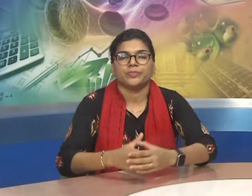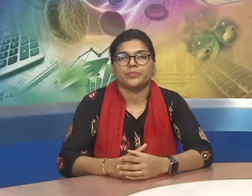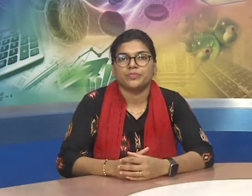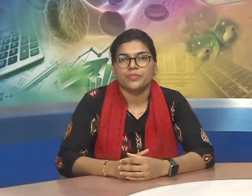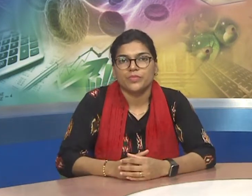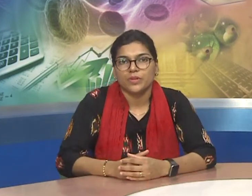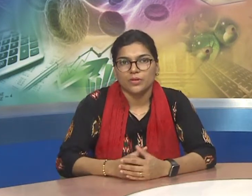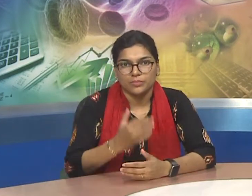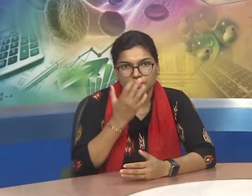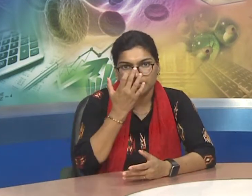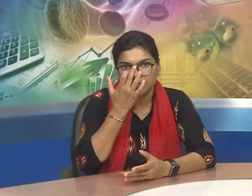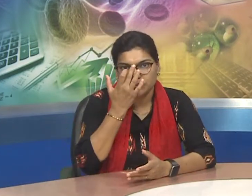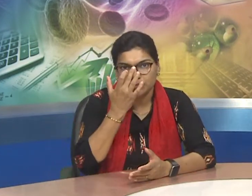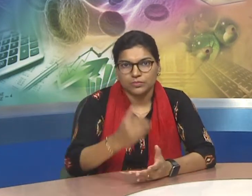integrated library automation system.